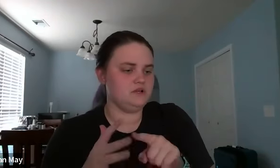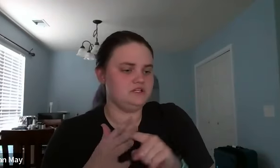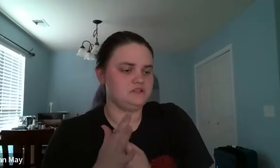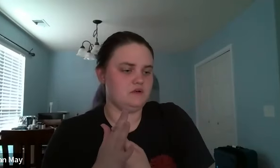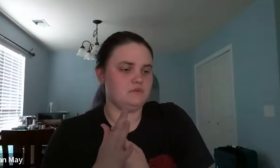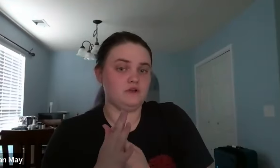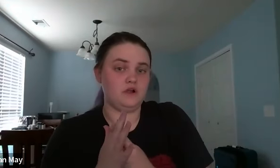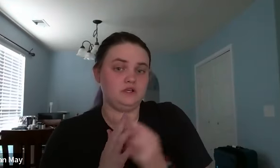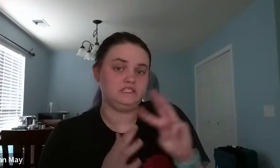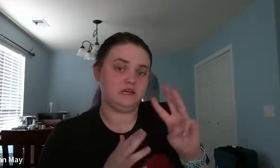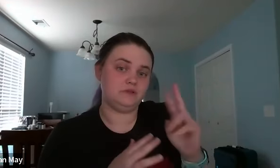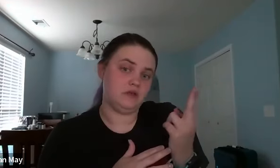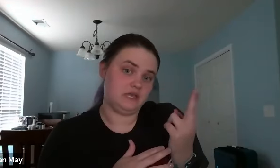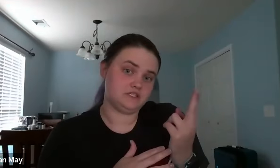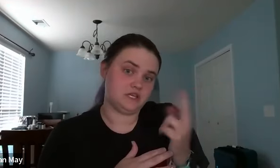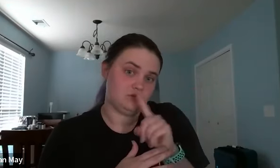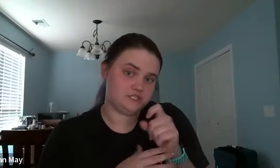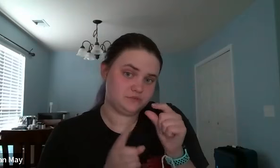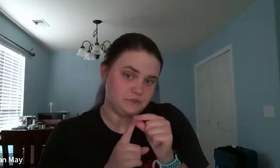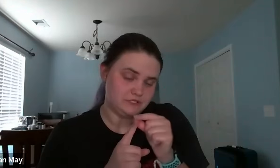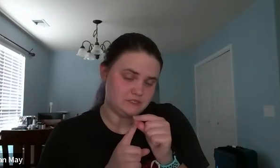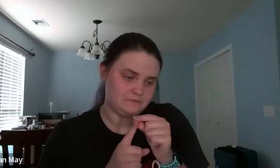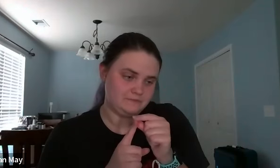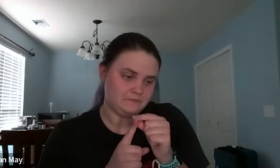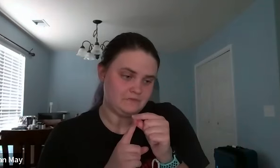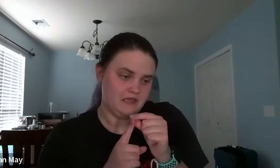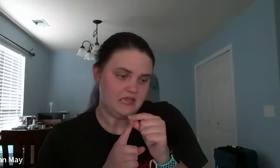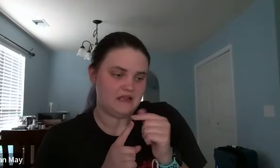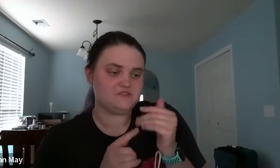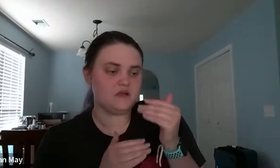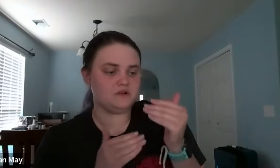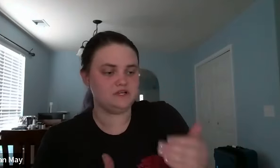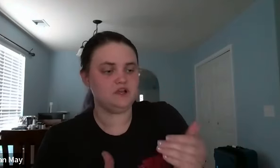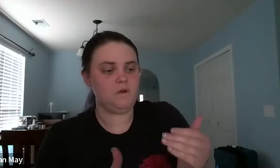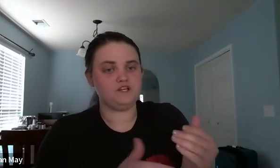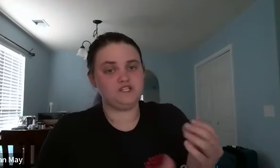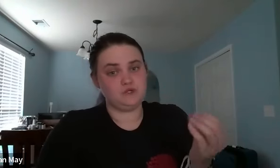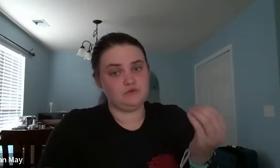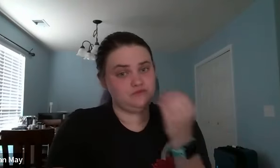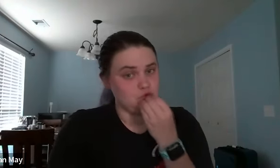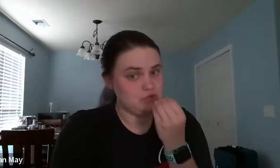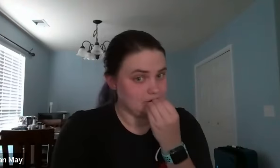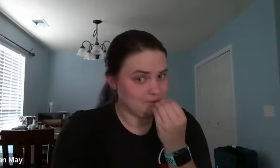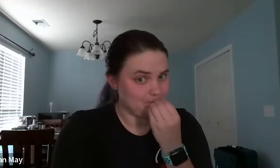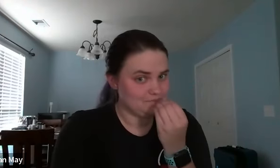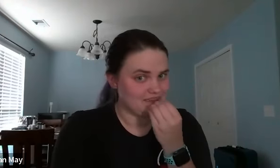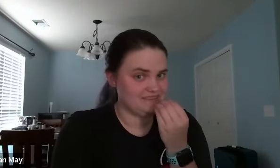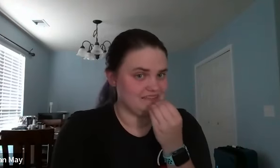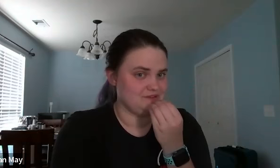going to start with our WH like question words. And after that, we're going to go on to food, the different